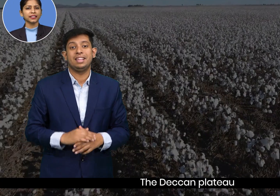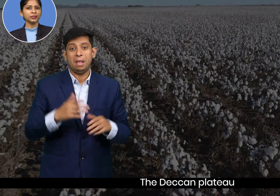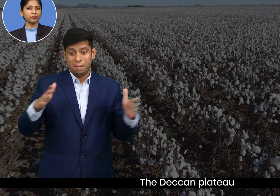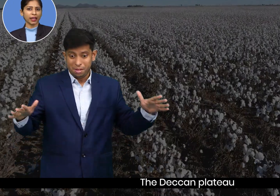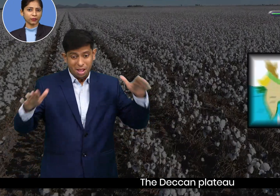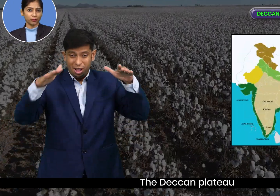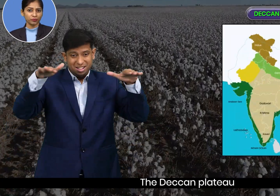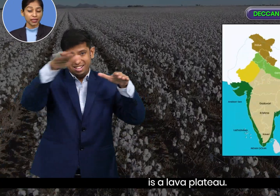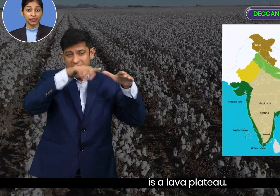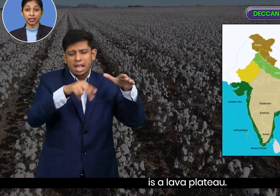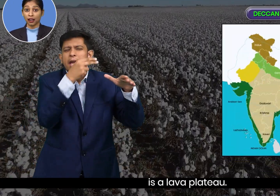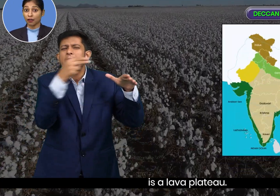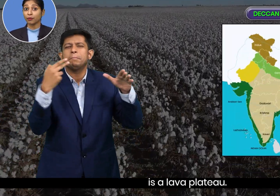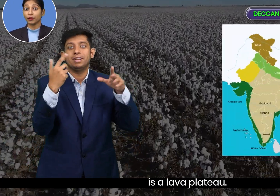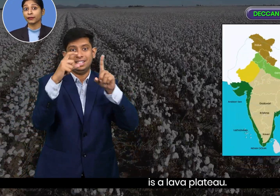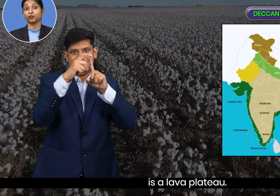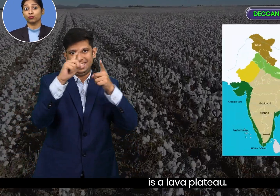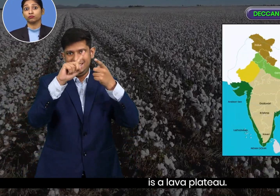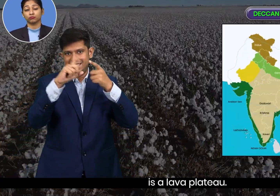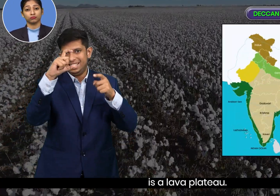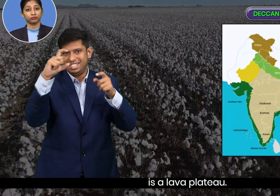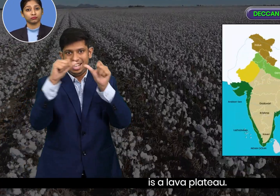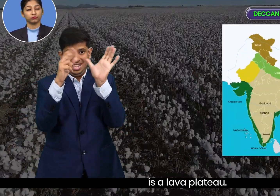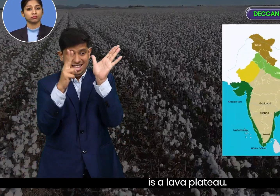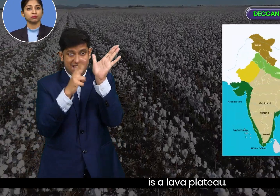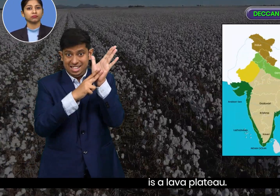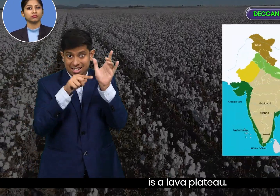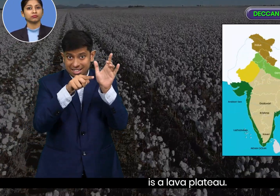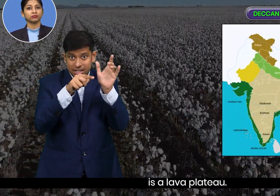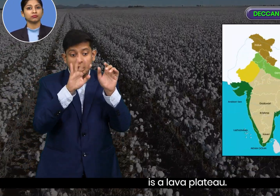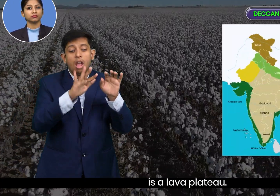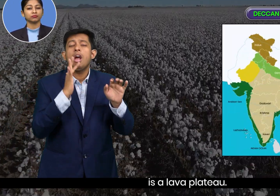The Deccan Plateau is a lava plateau.